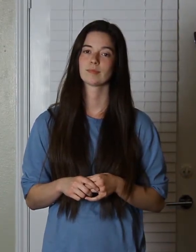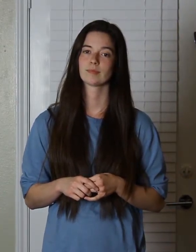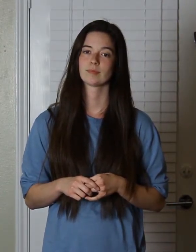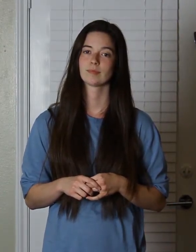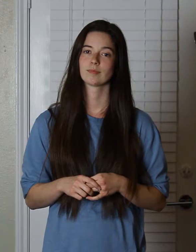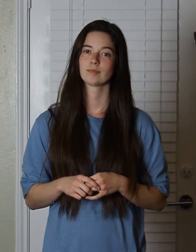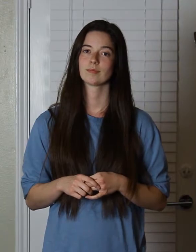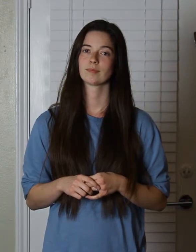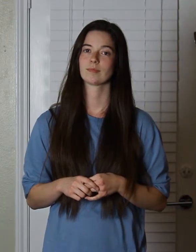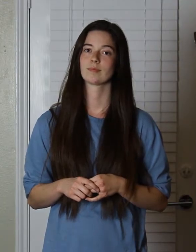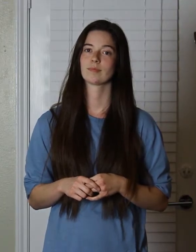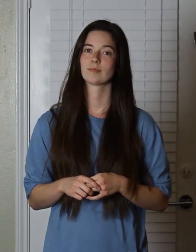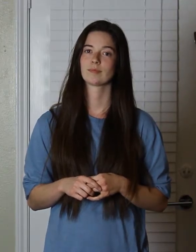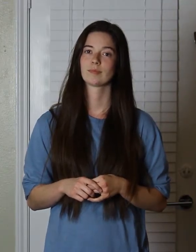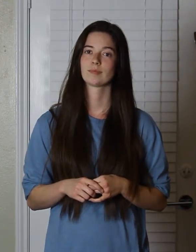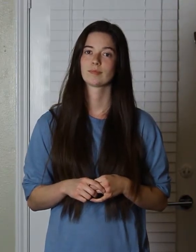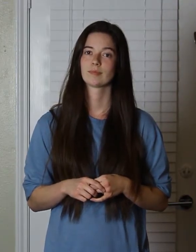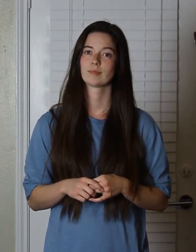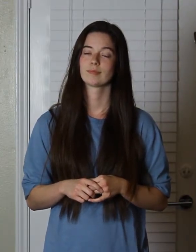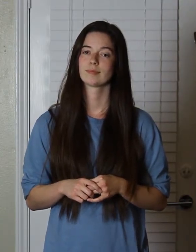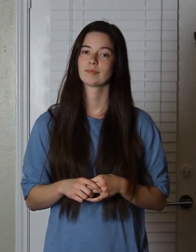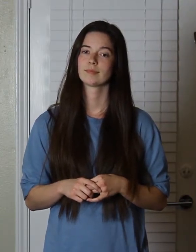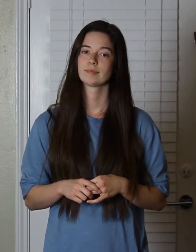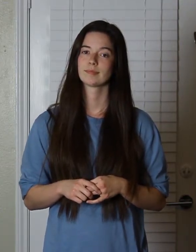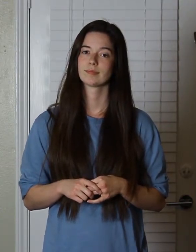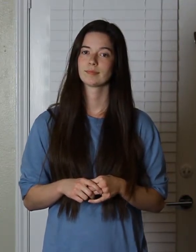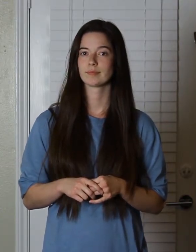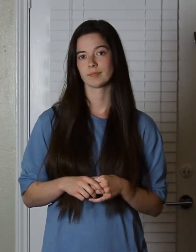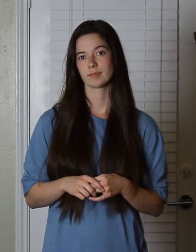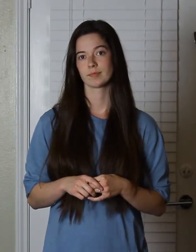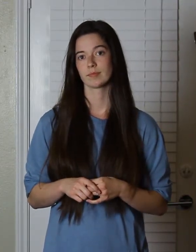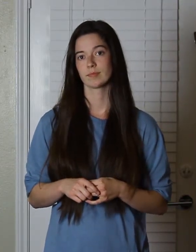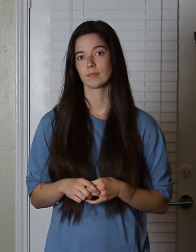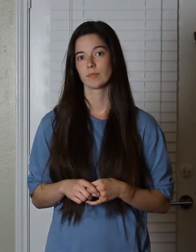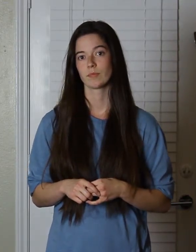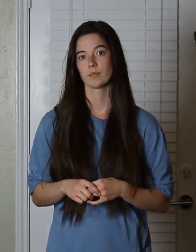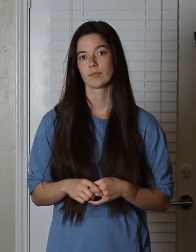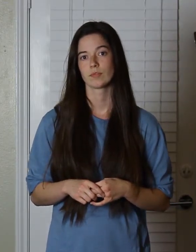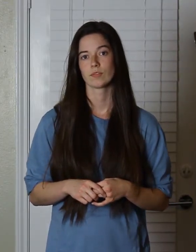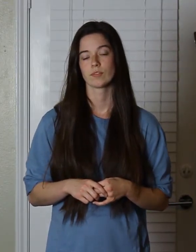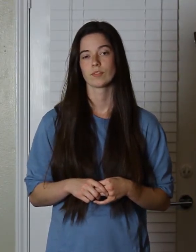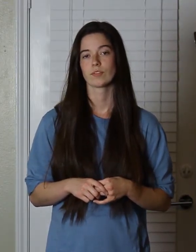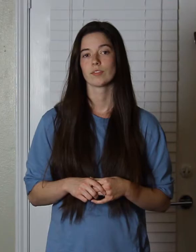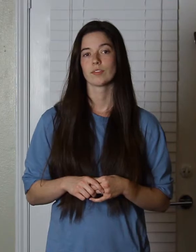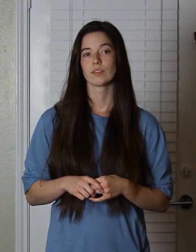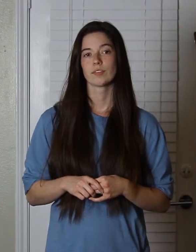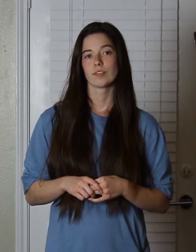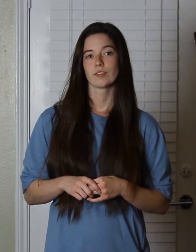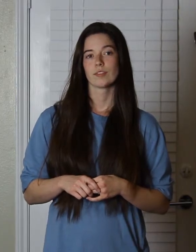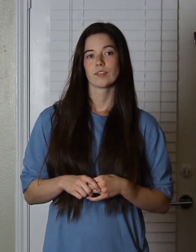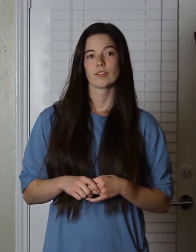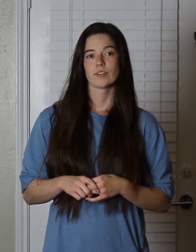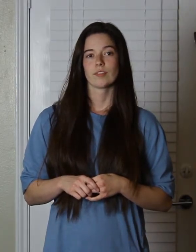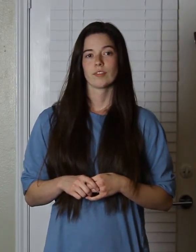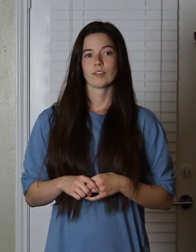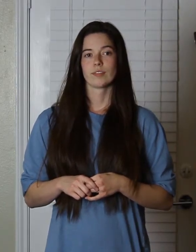cycle. This cycle is made up of 4 main parts. I'll tell you what the parts are first so you can get them down on